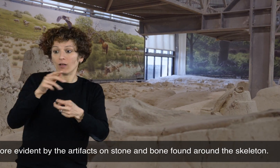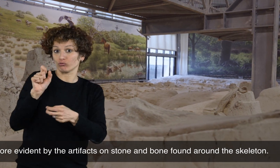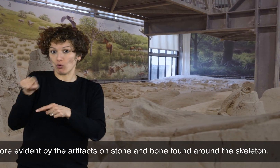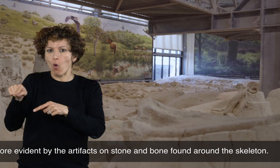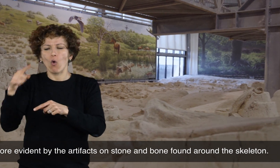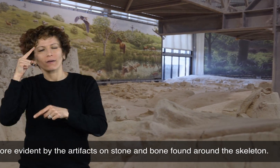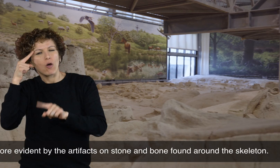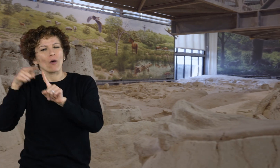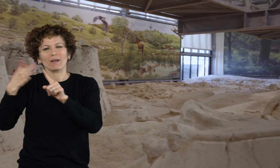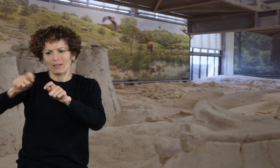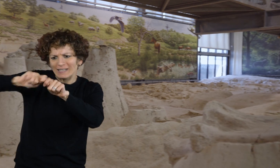skeleton.